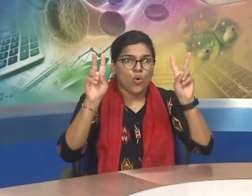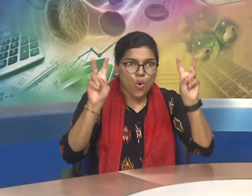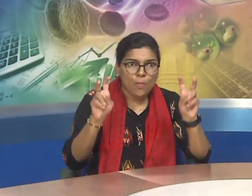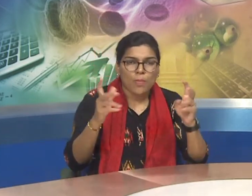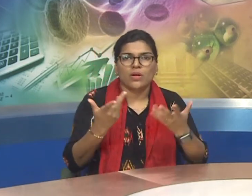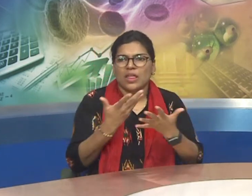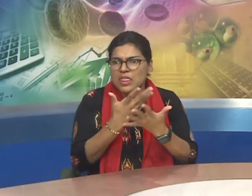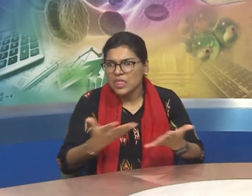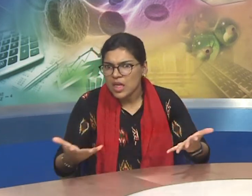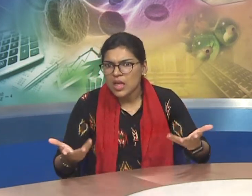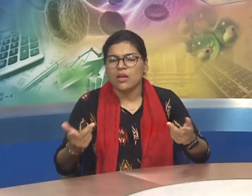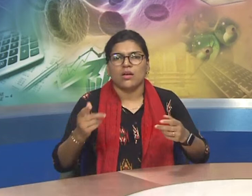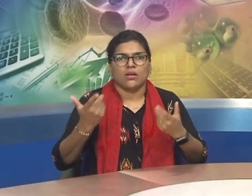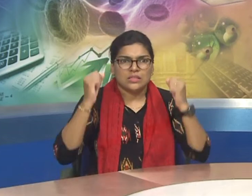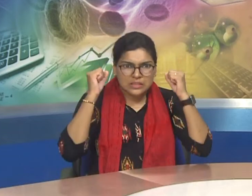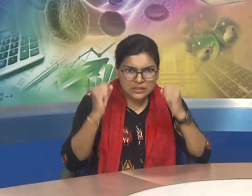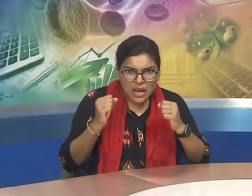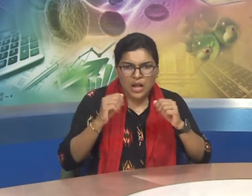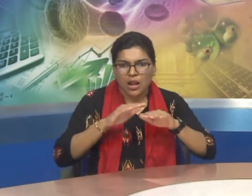that this is the